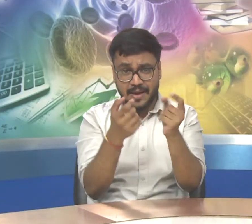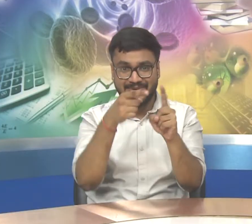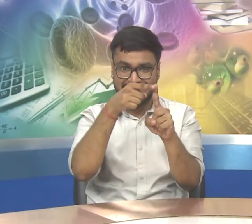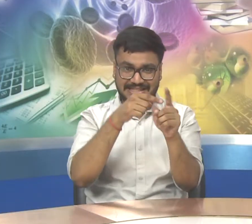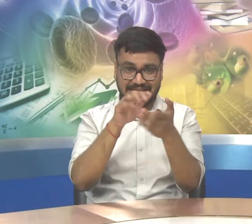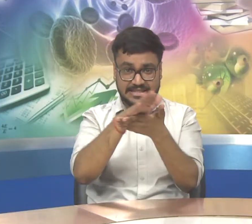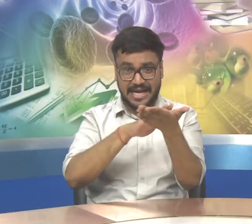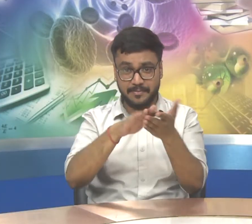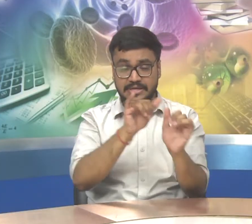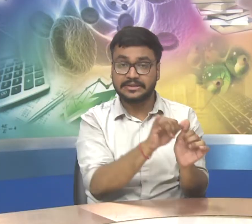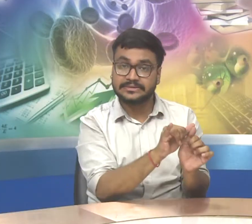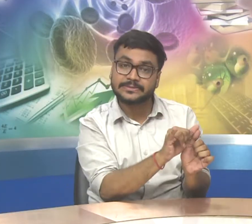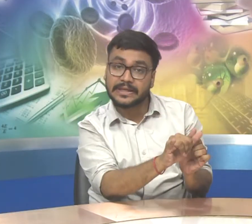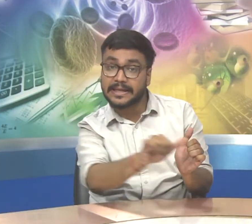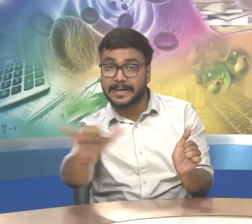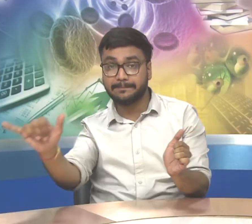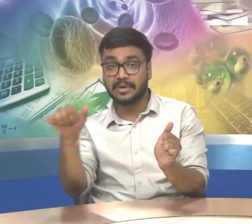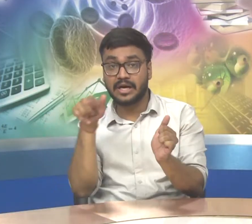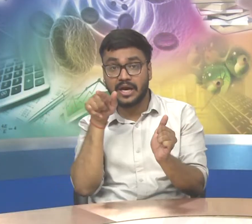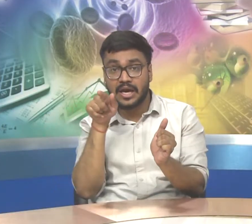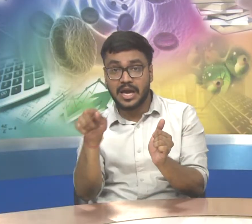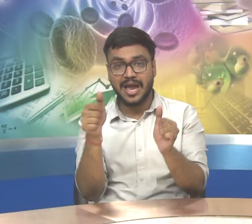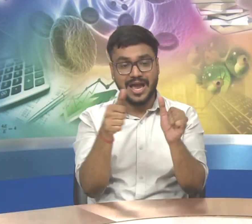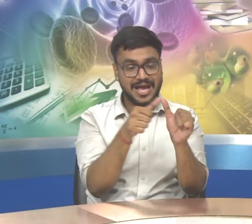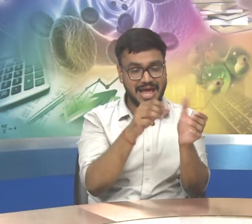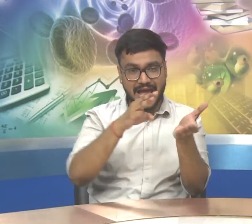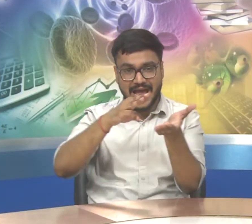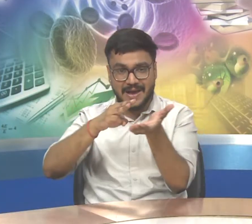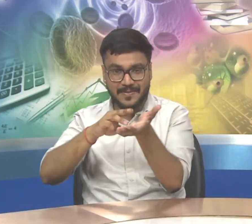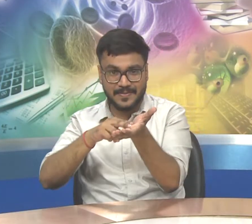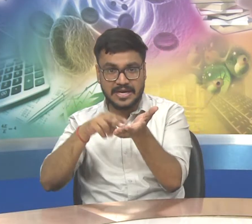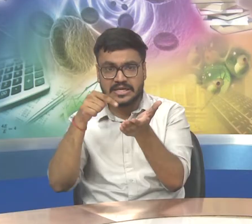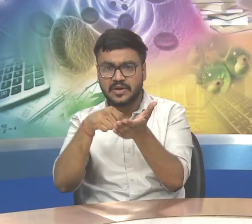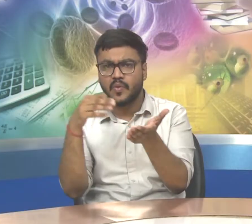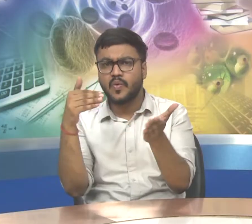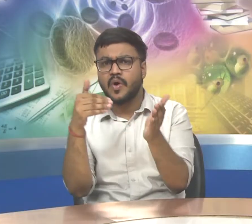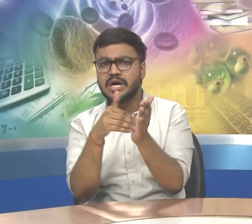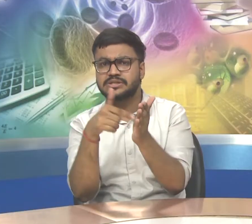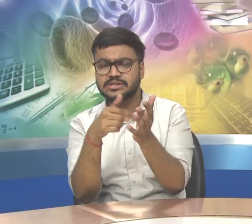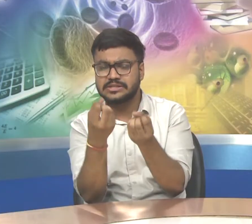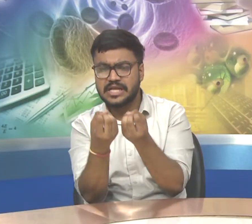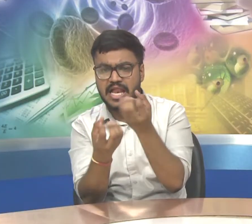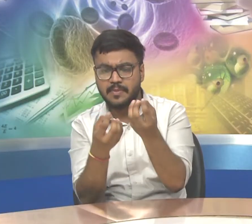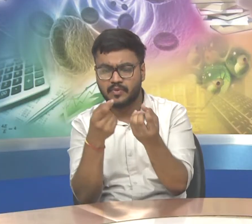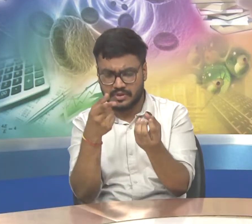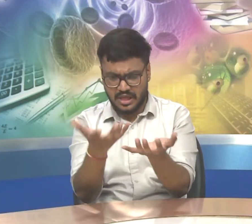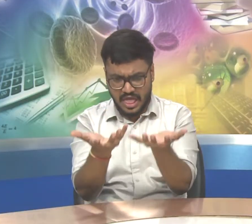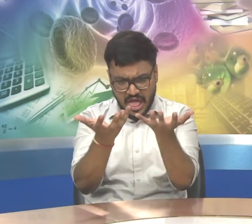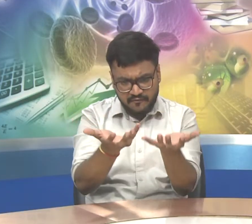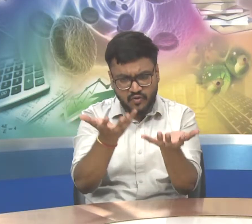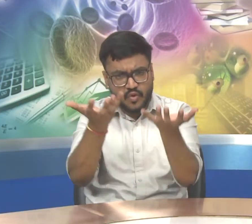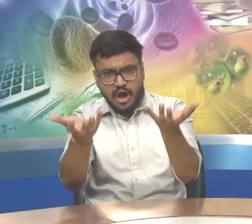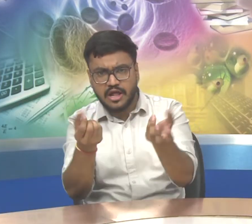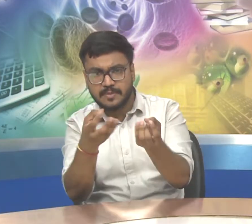An element may be defined as the substance where all the atoms have same atomic number.